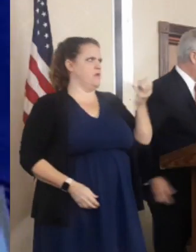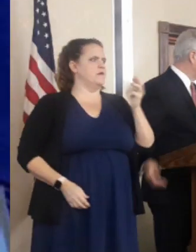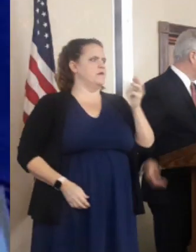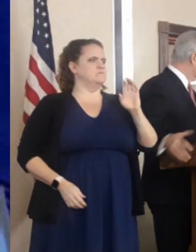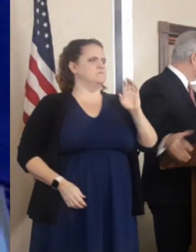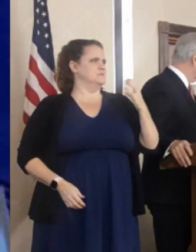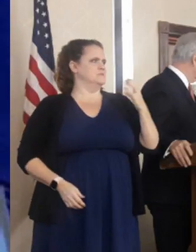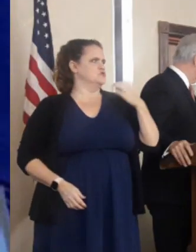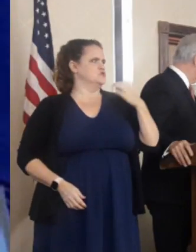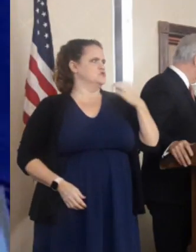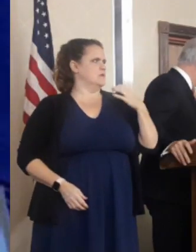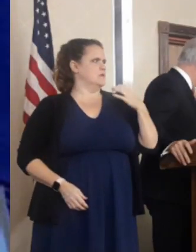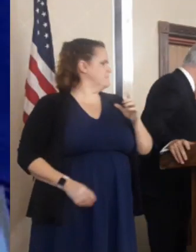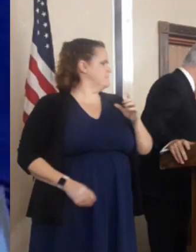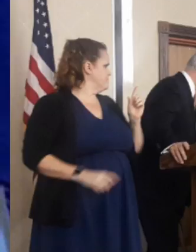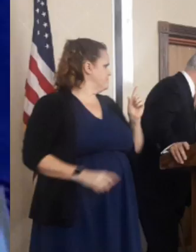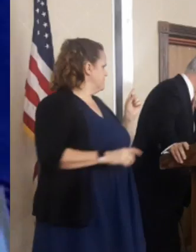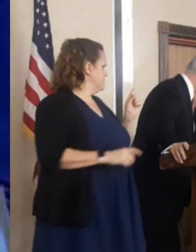Number 2.